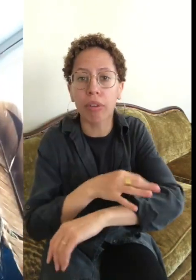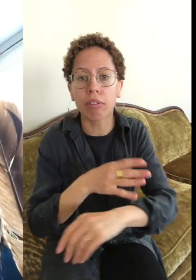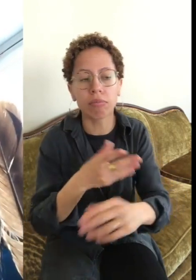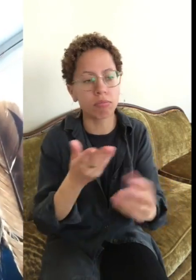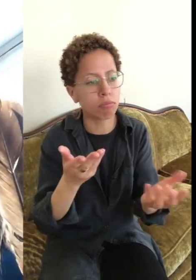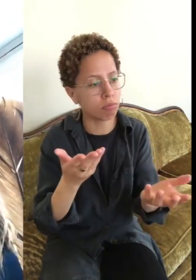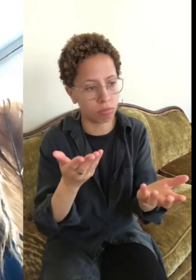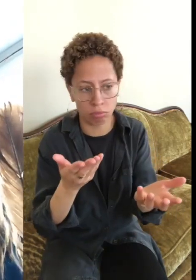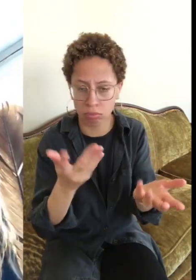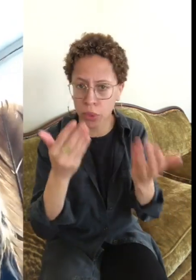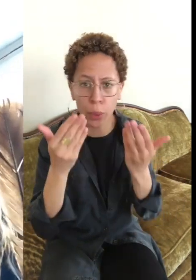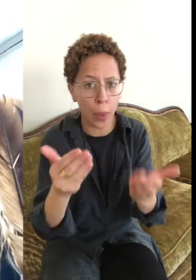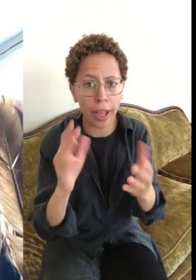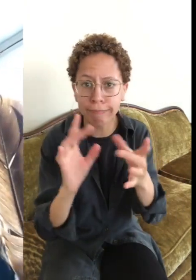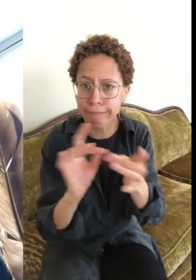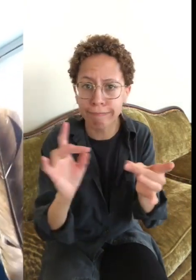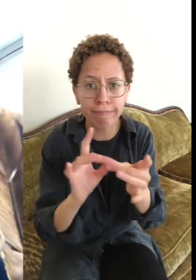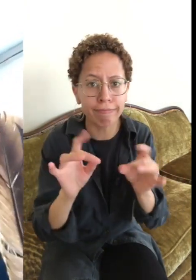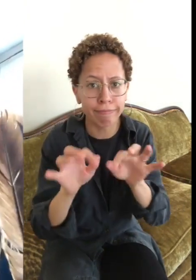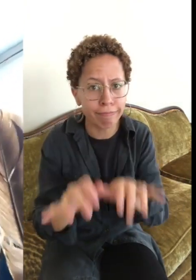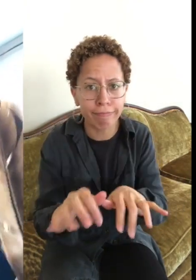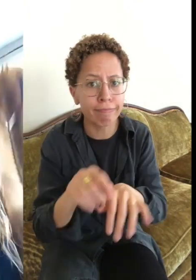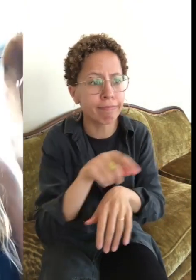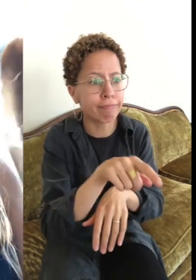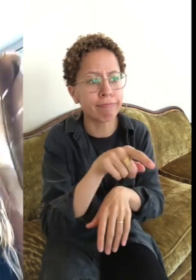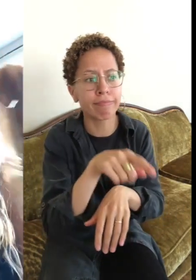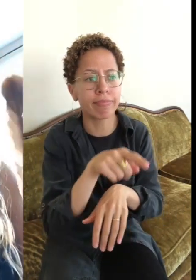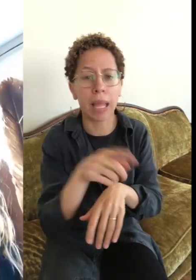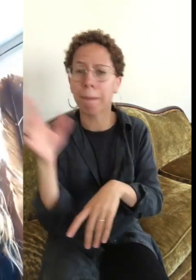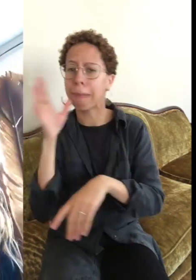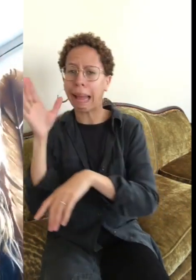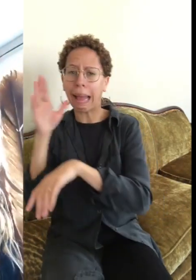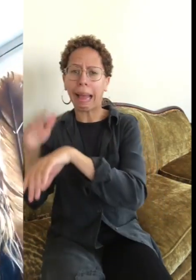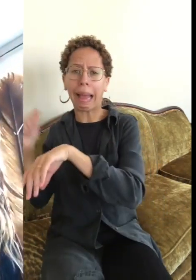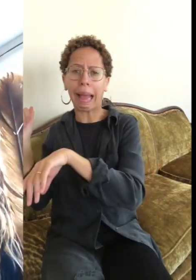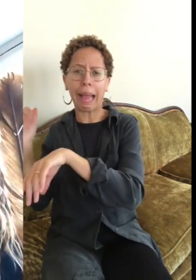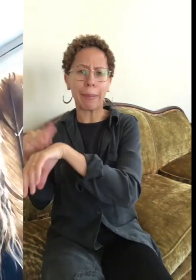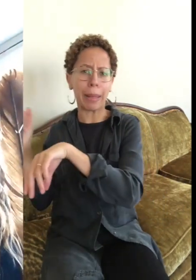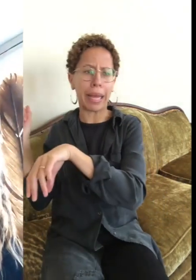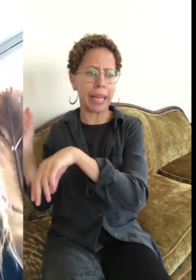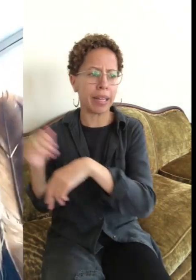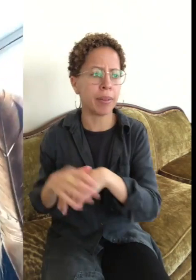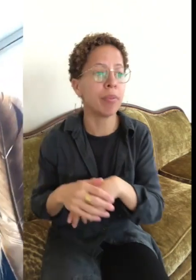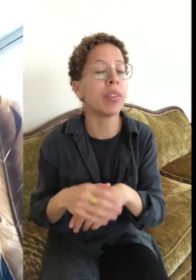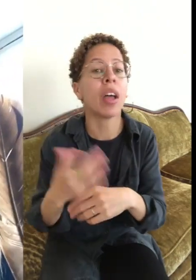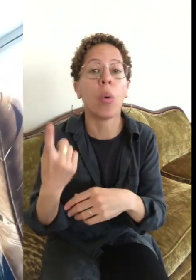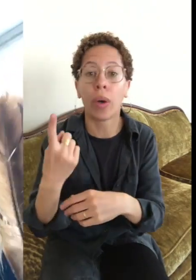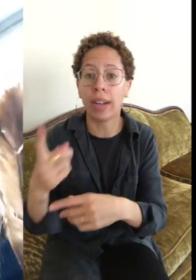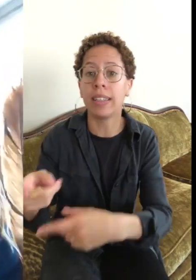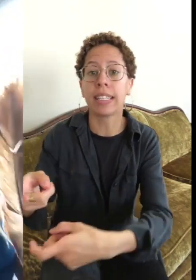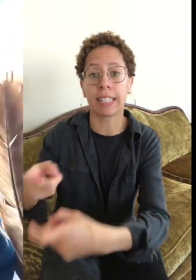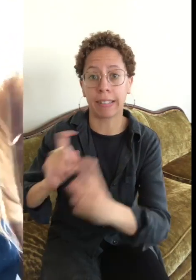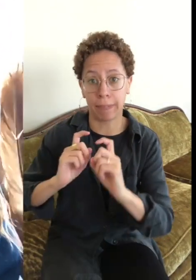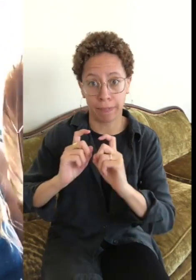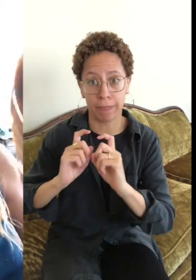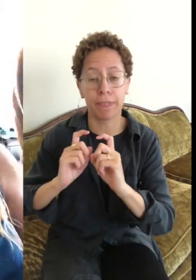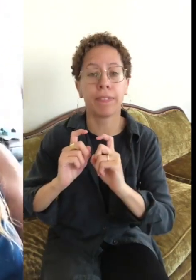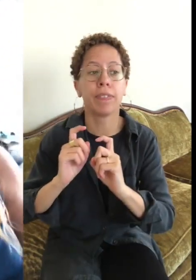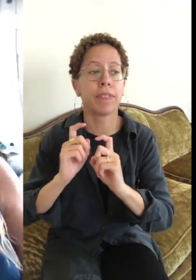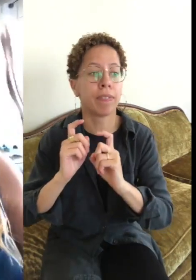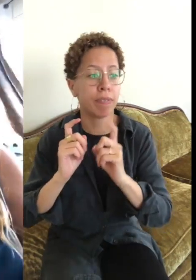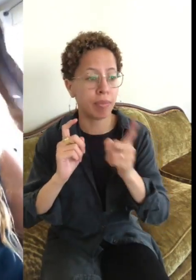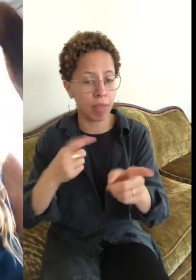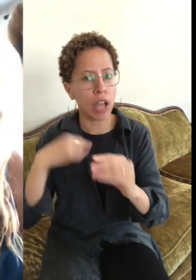want to contribute, that would be amazing. So I was gifted, when I taught in the